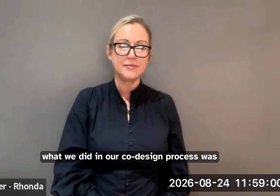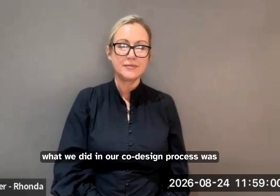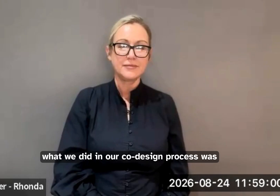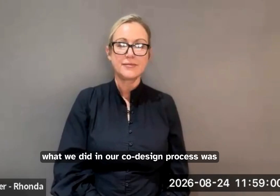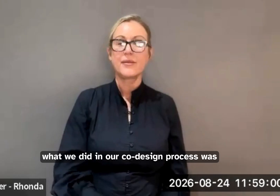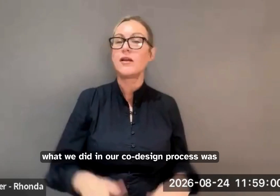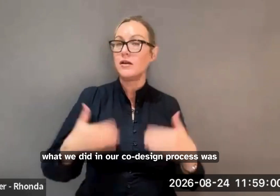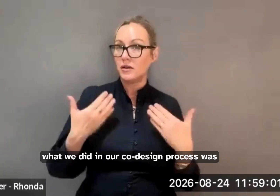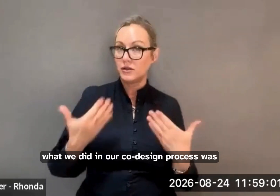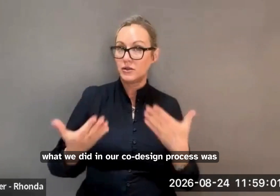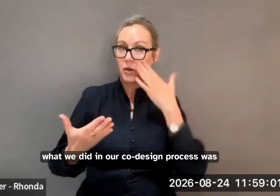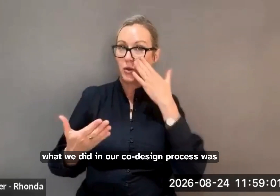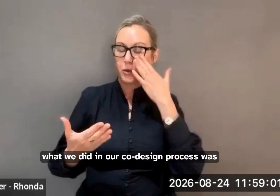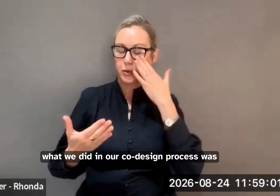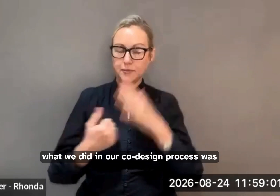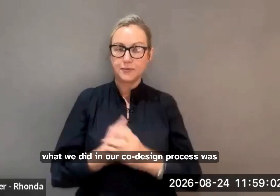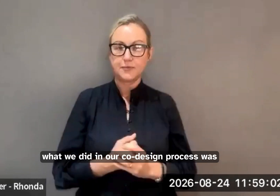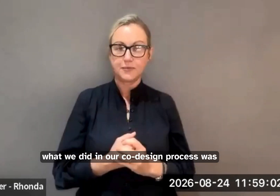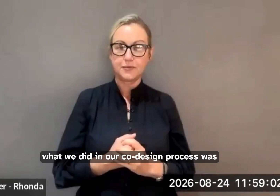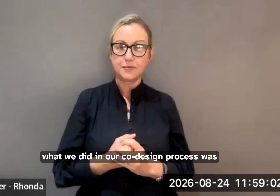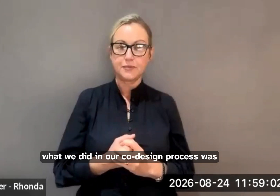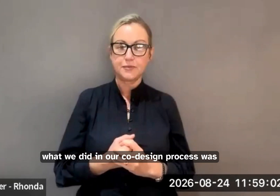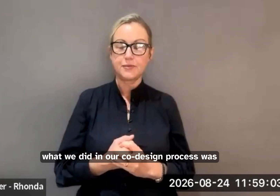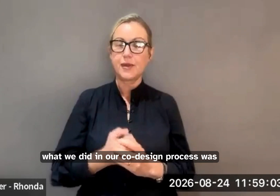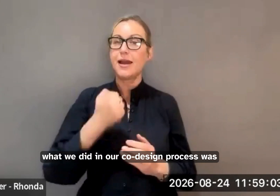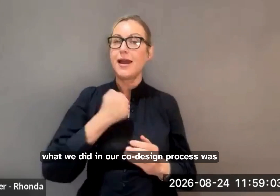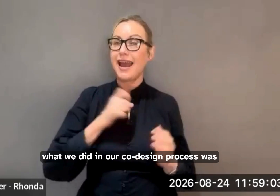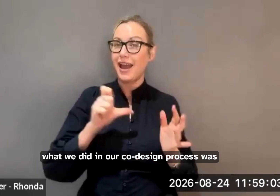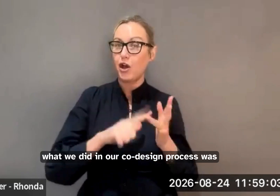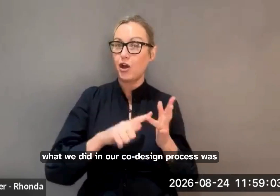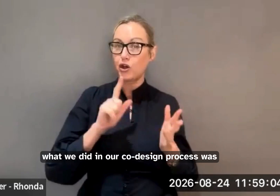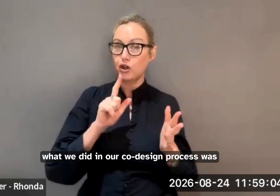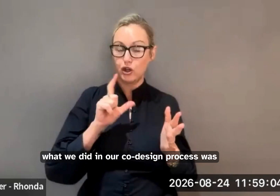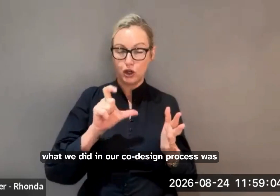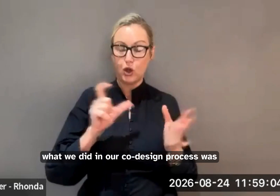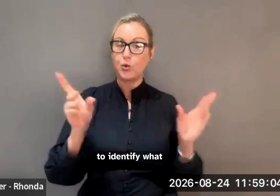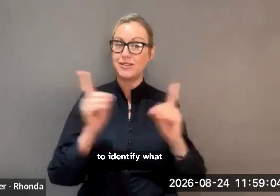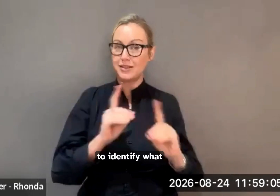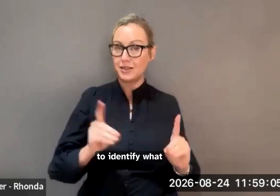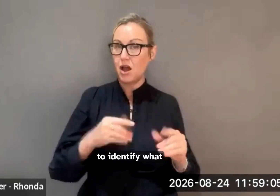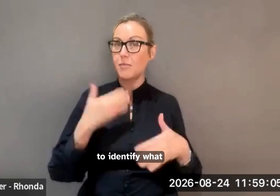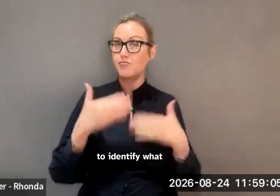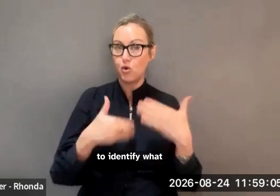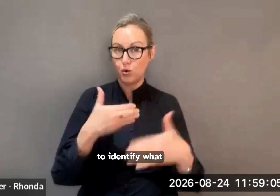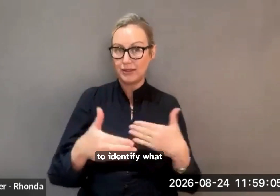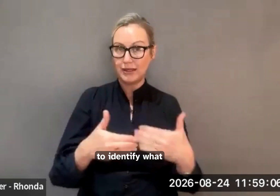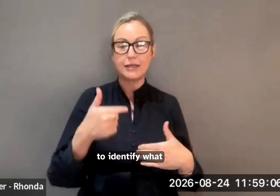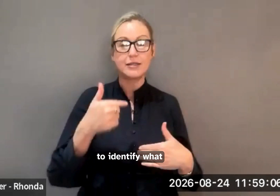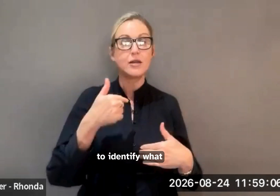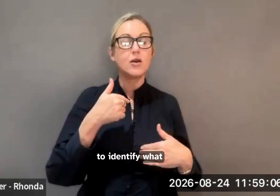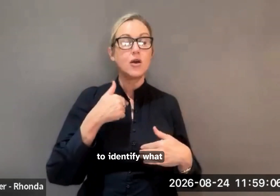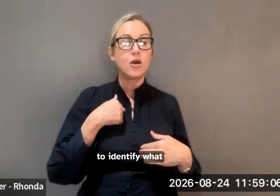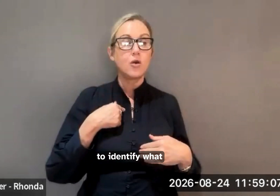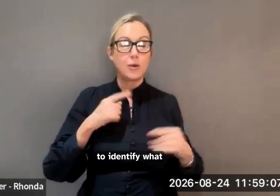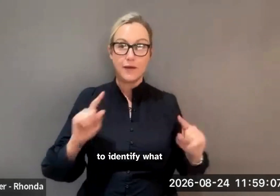So what we did in our co-design process was to identify